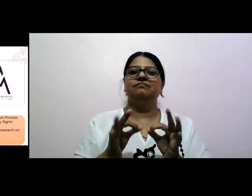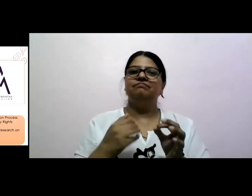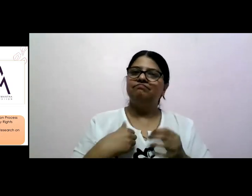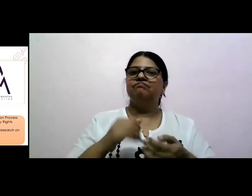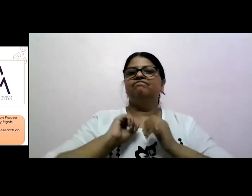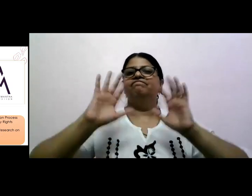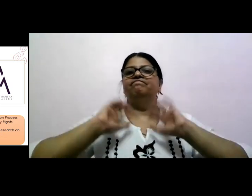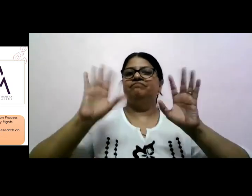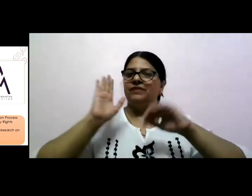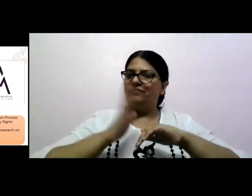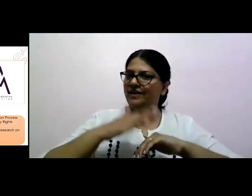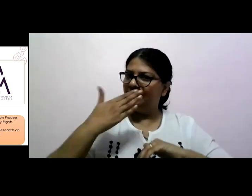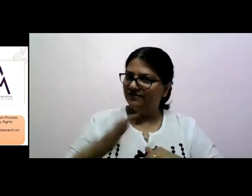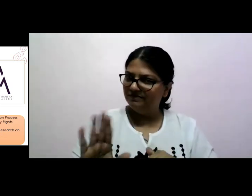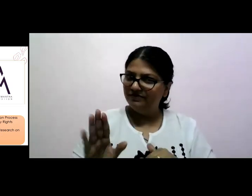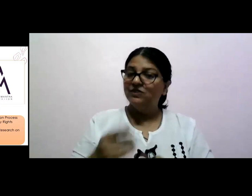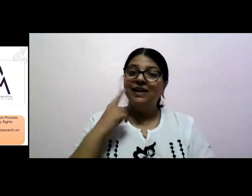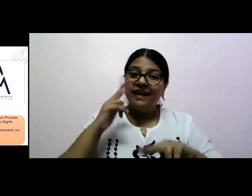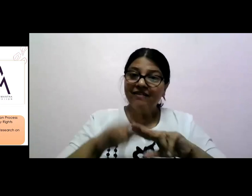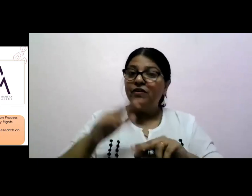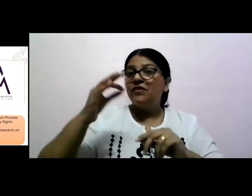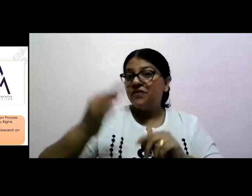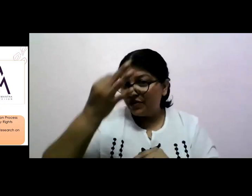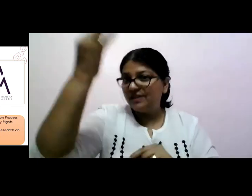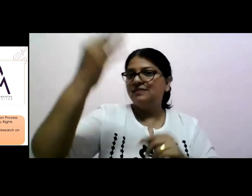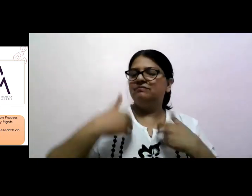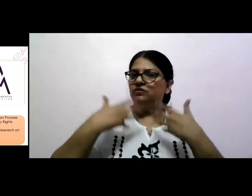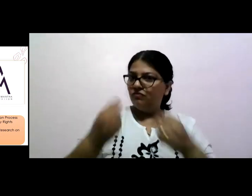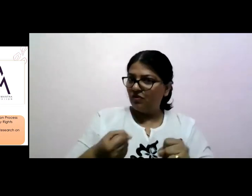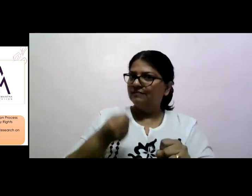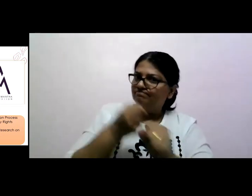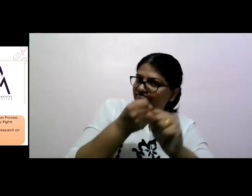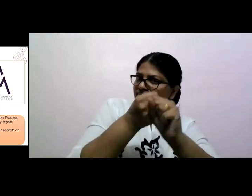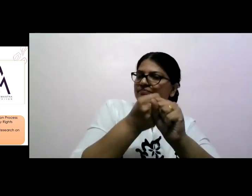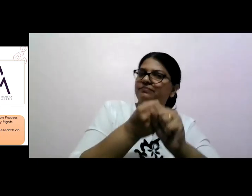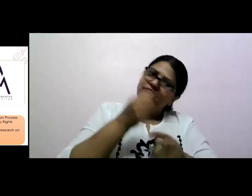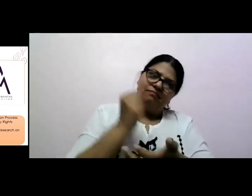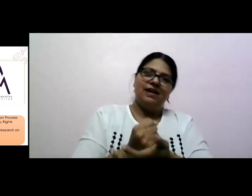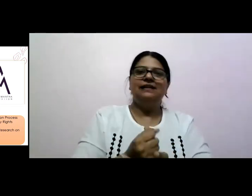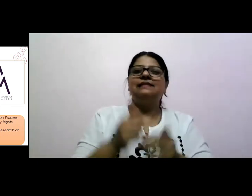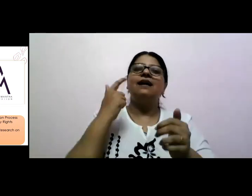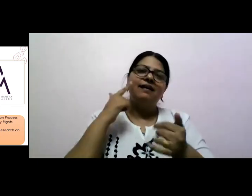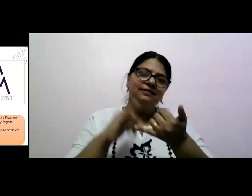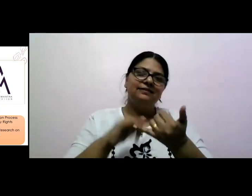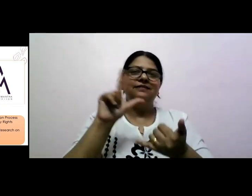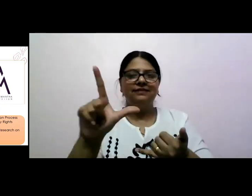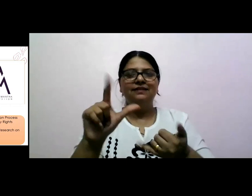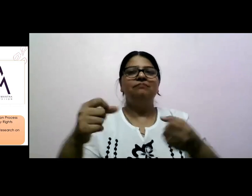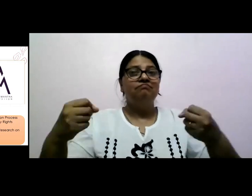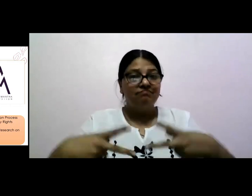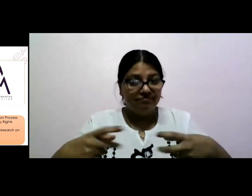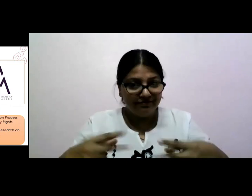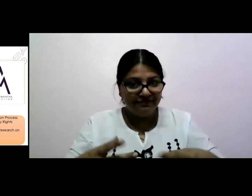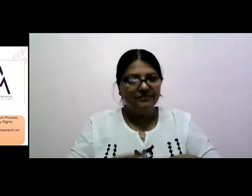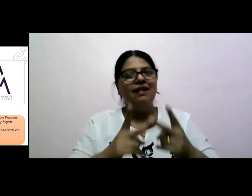and we have interpreters. We also have speech as well. So we've made all those videos. So we want to keep fighting. We want